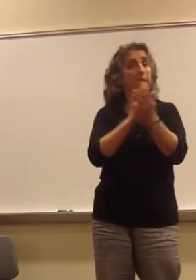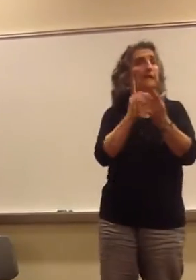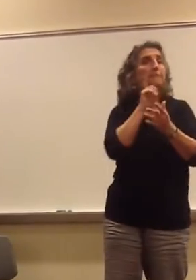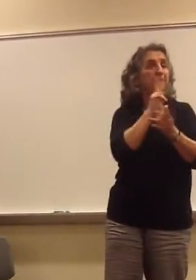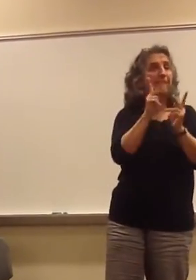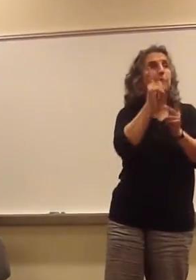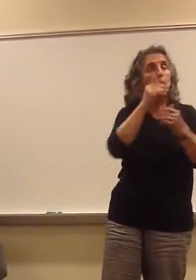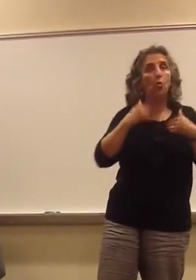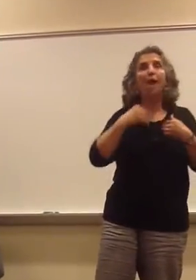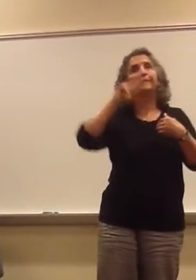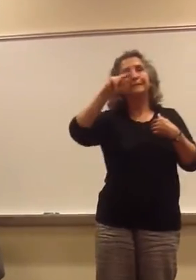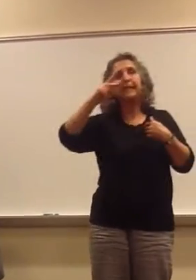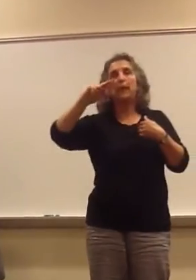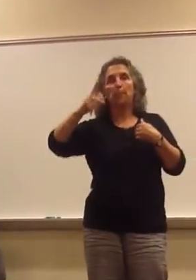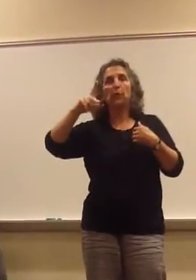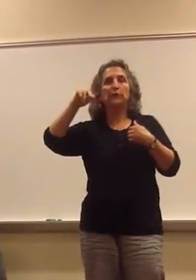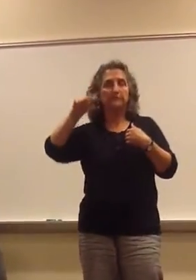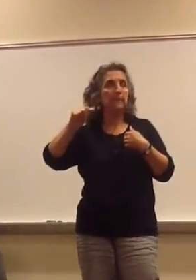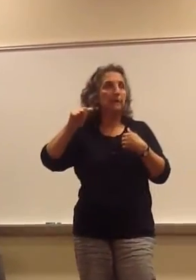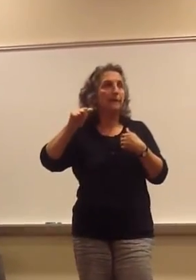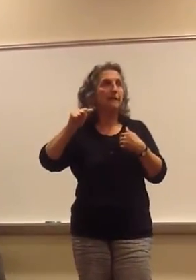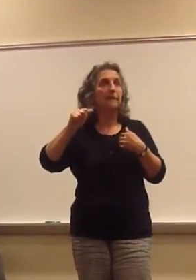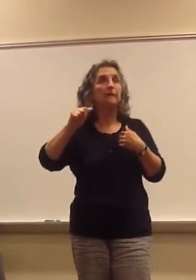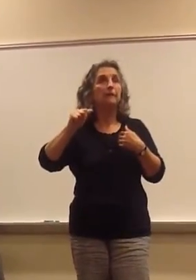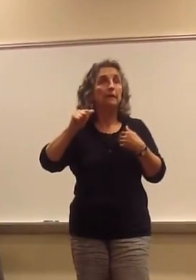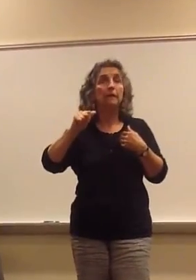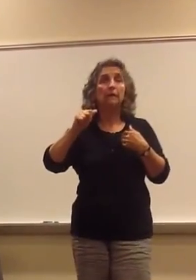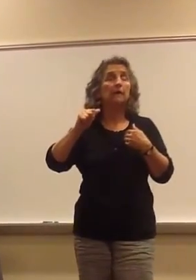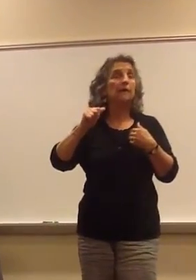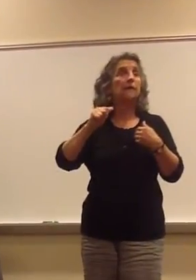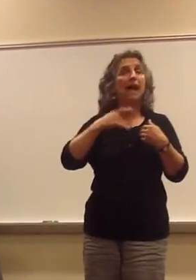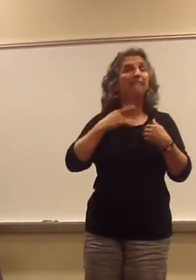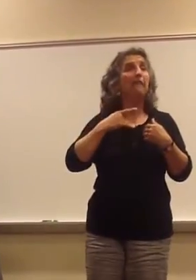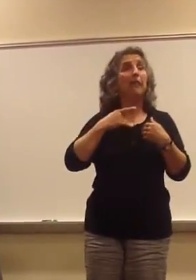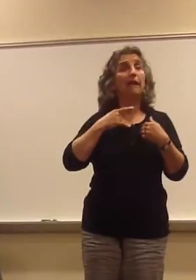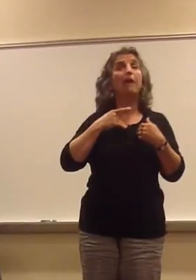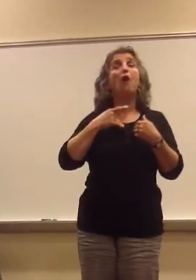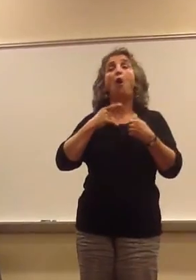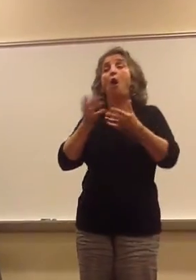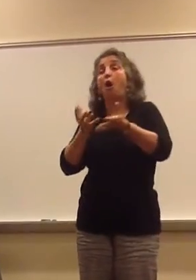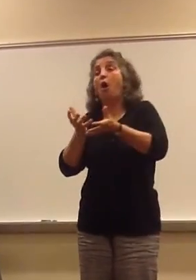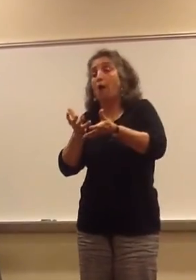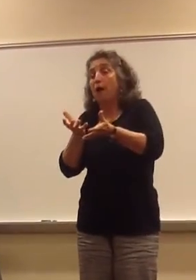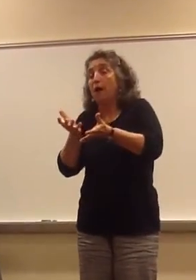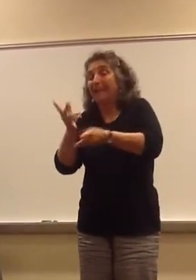have other disabilities, their deafness is being ignored when you have